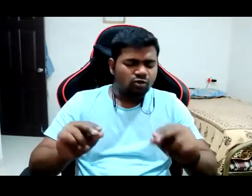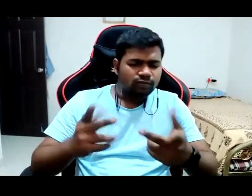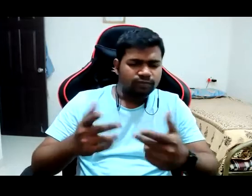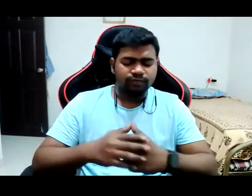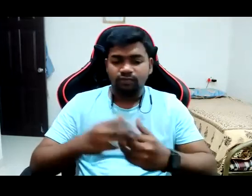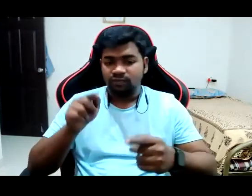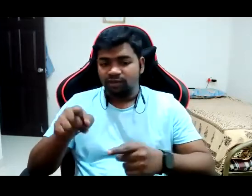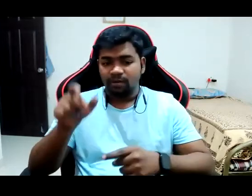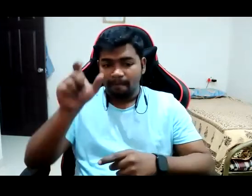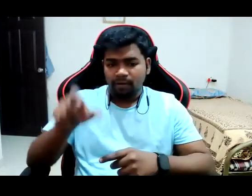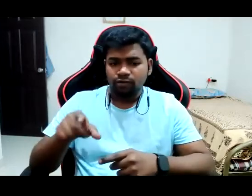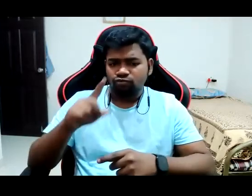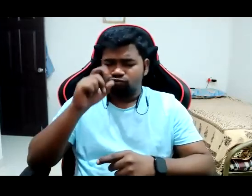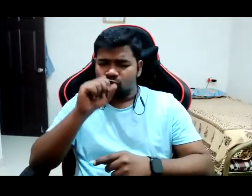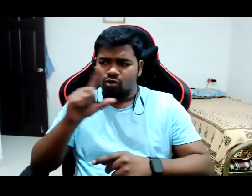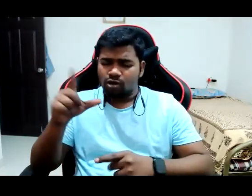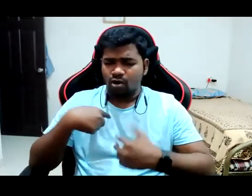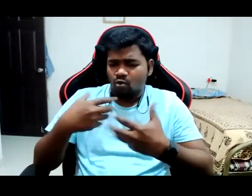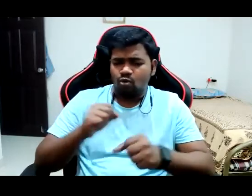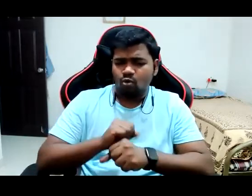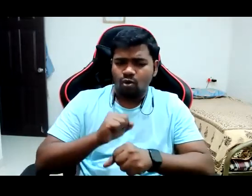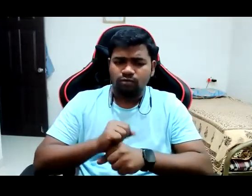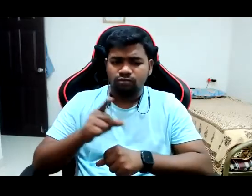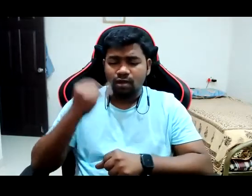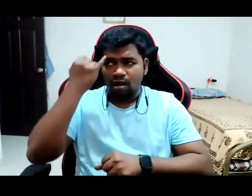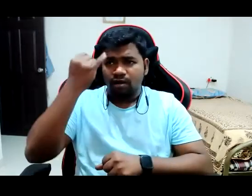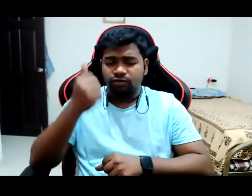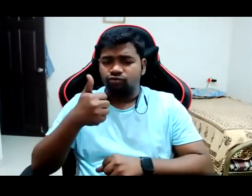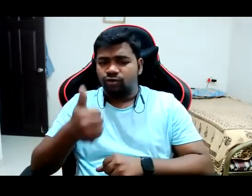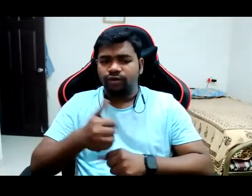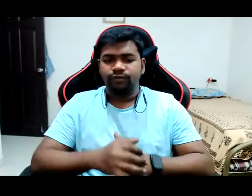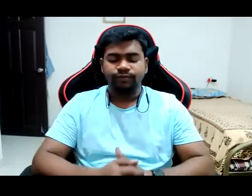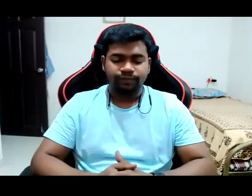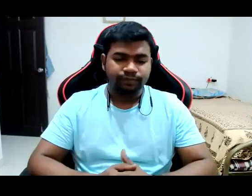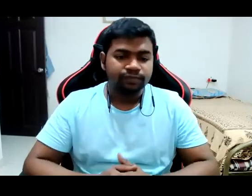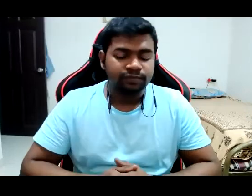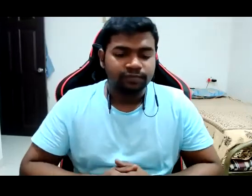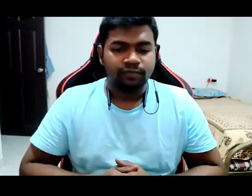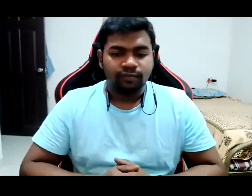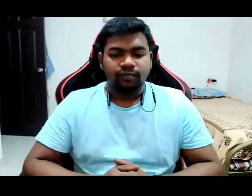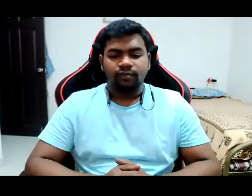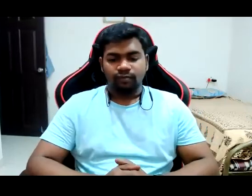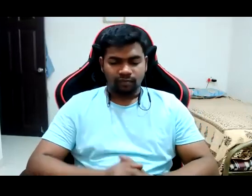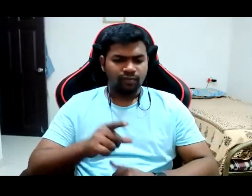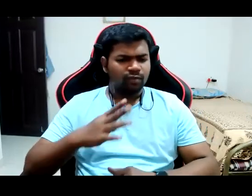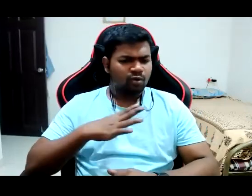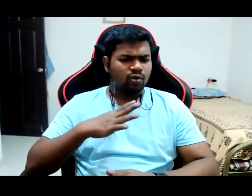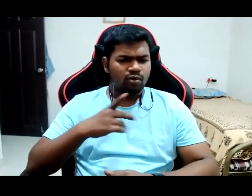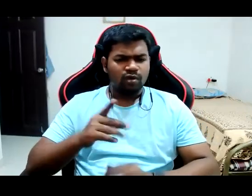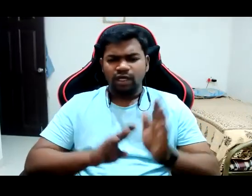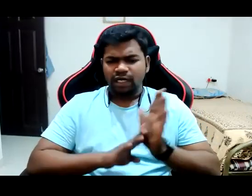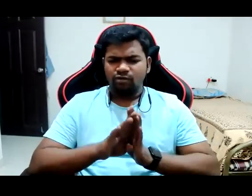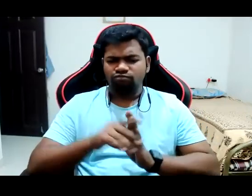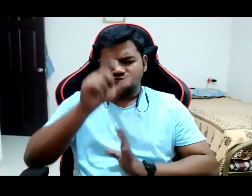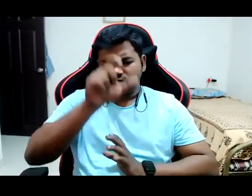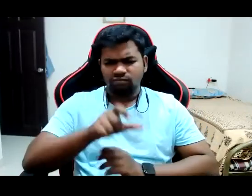this person is cool and I want to work with this person. I think the idea is awesome, right? So again, it's also okay to develop individually. Again,